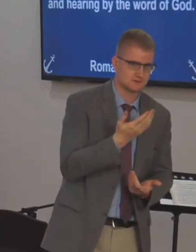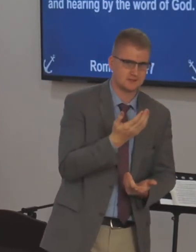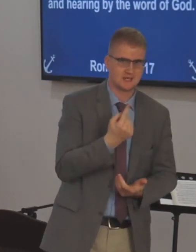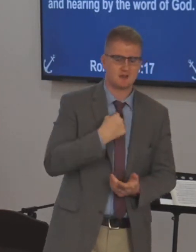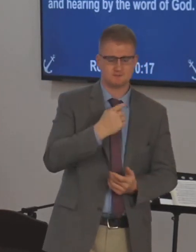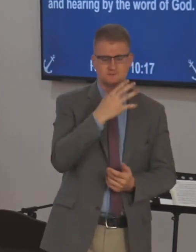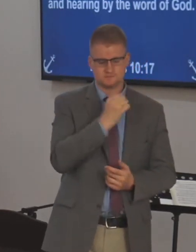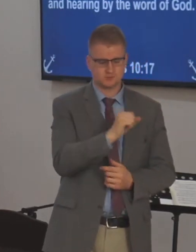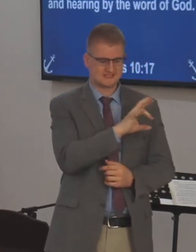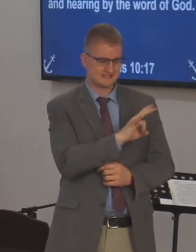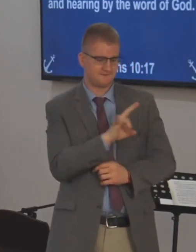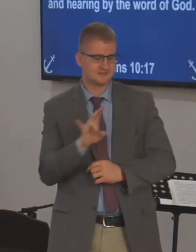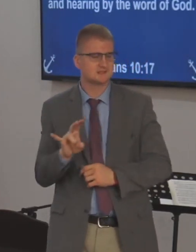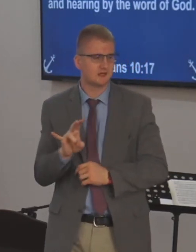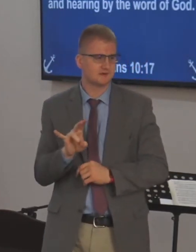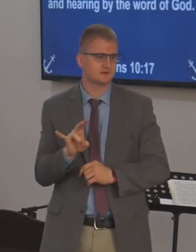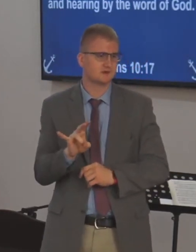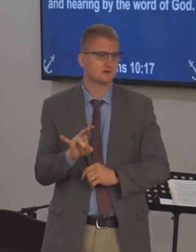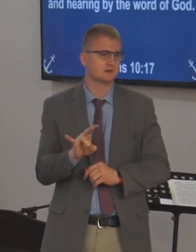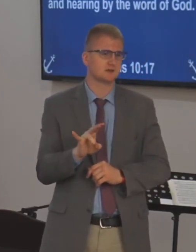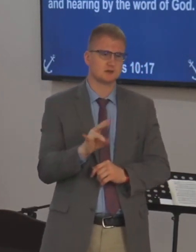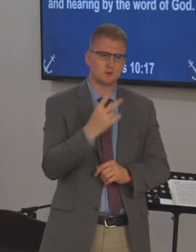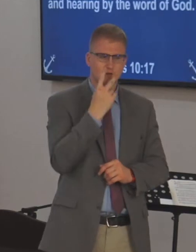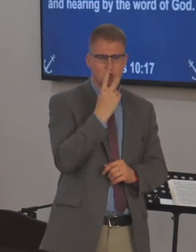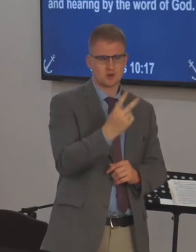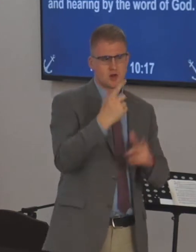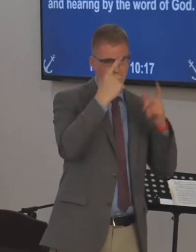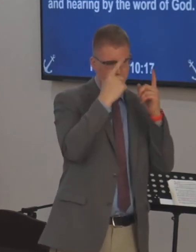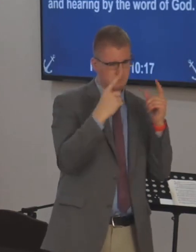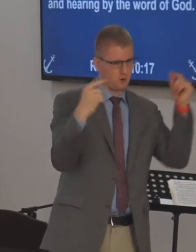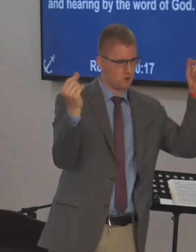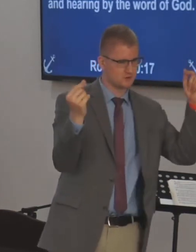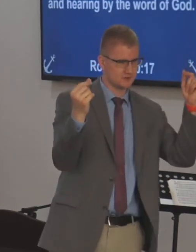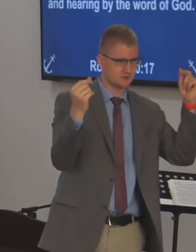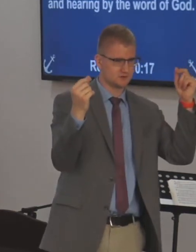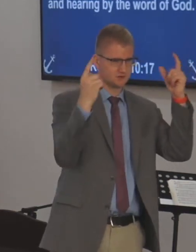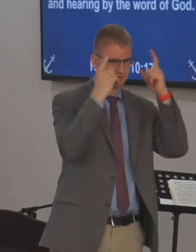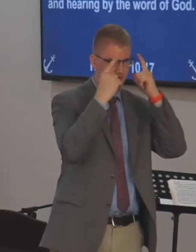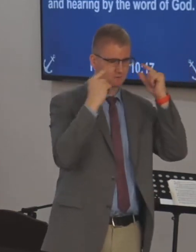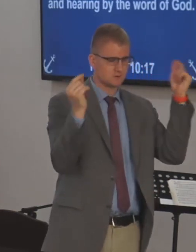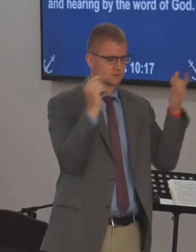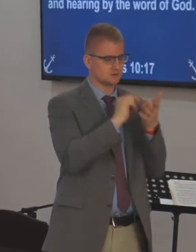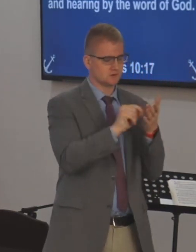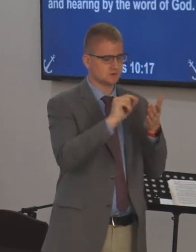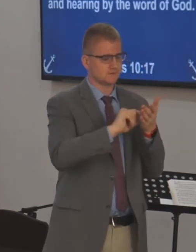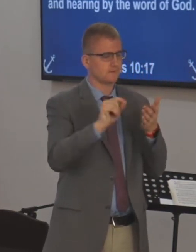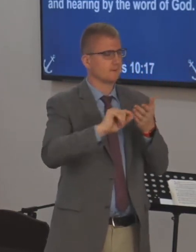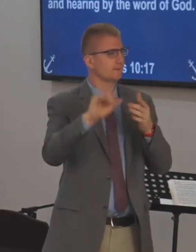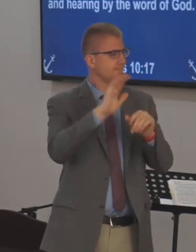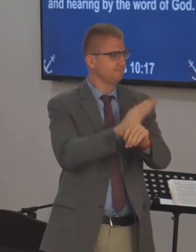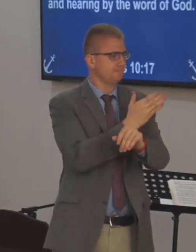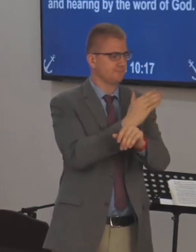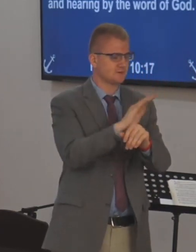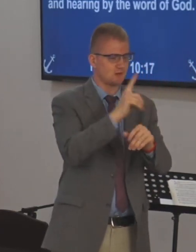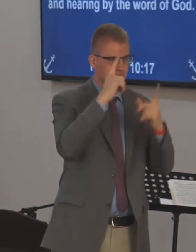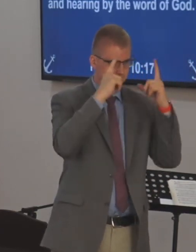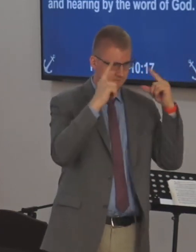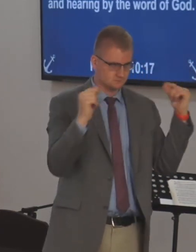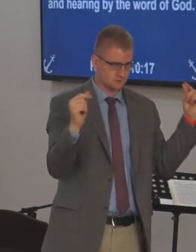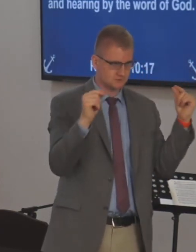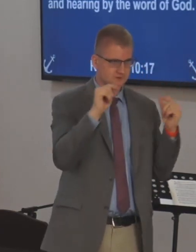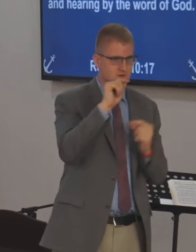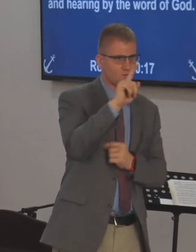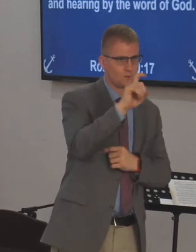old, okay? We're going to look at Moses. He wrote a song, and he is 120 years